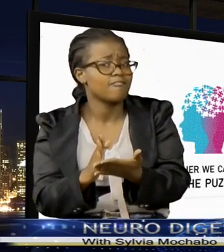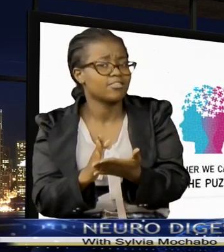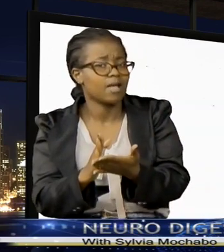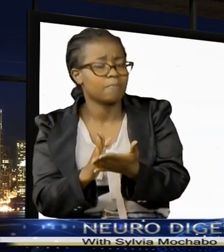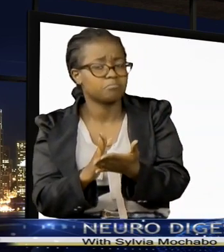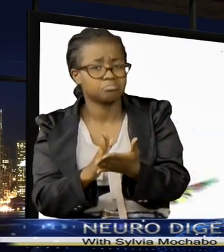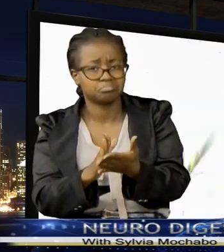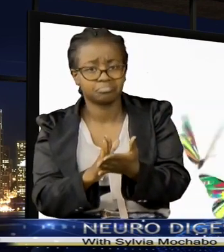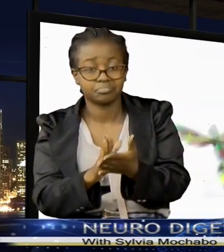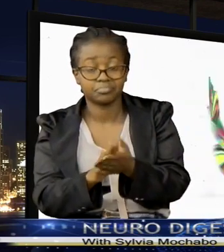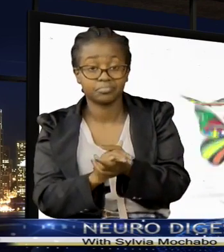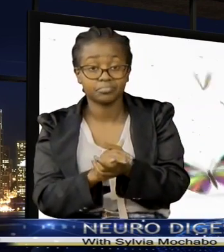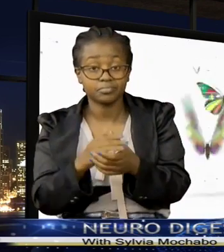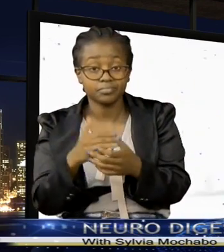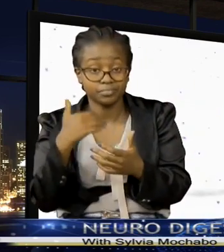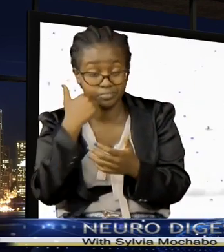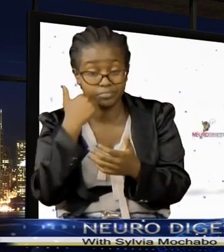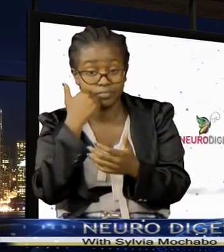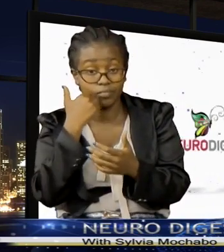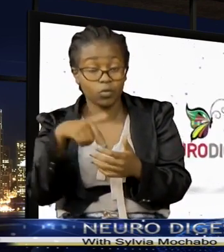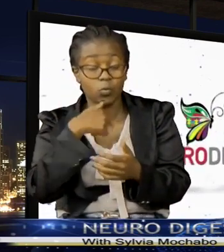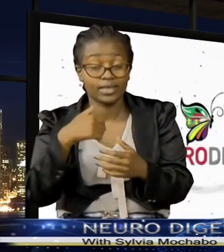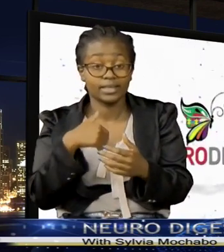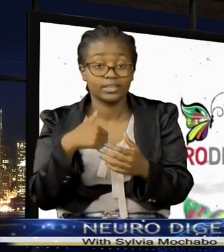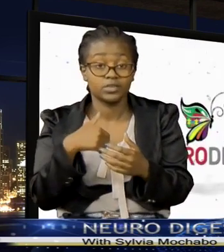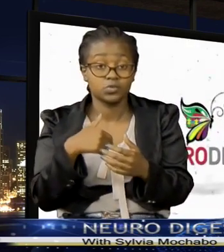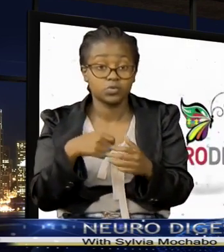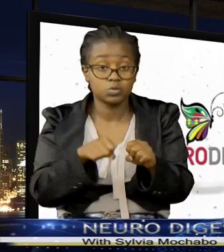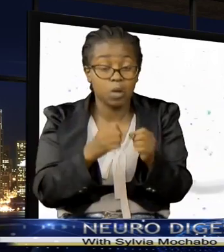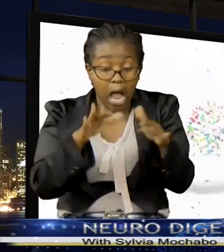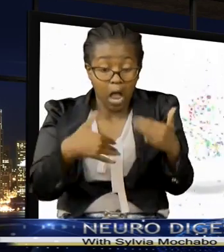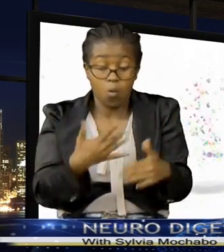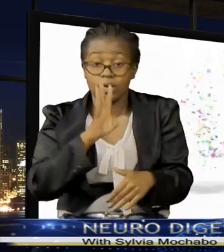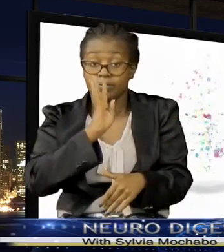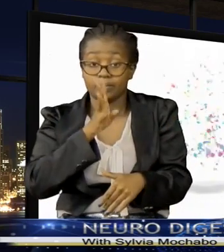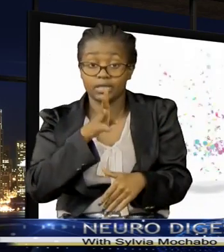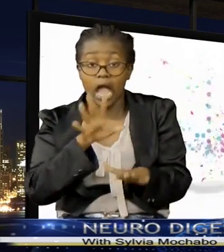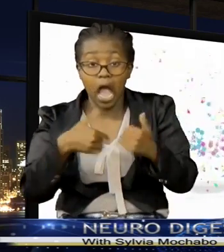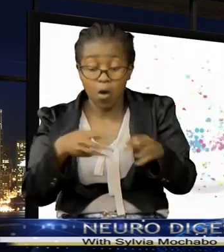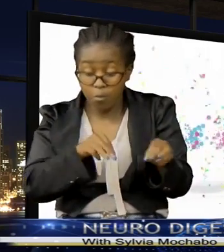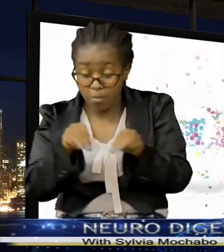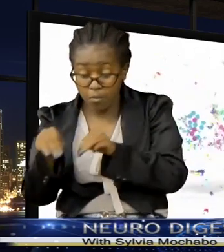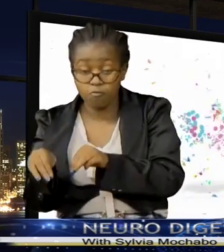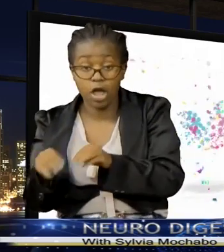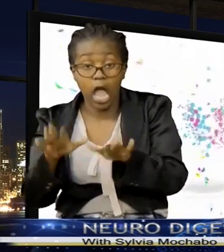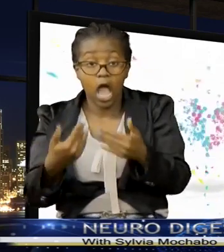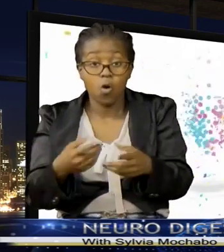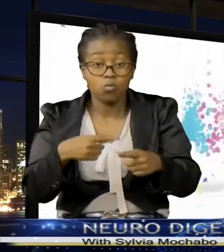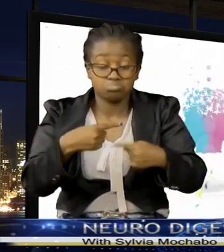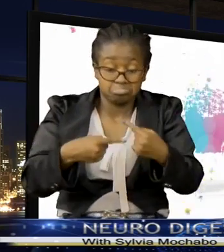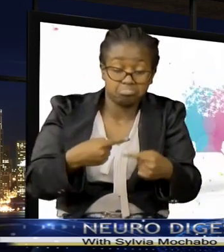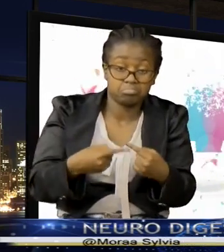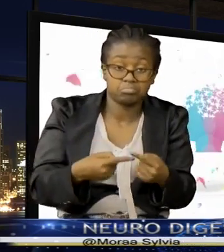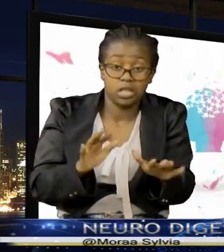the person. That means that we get interference in how we speak, how we move, how we